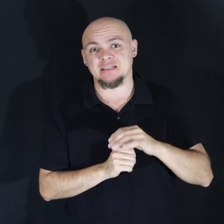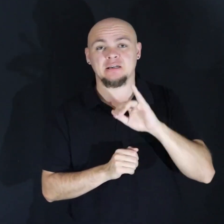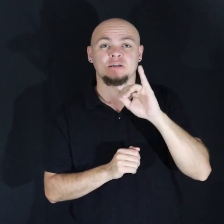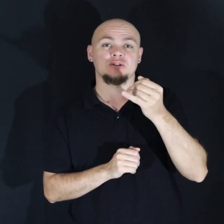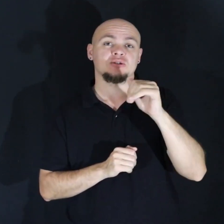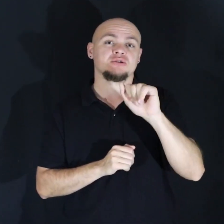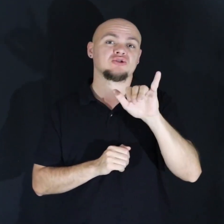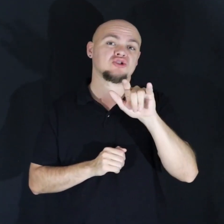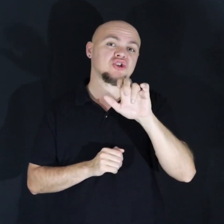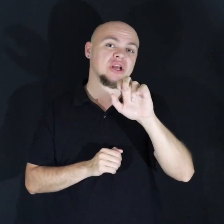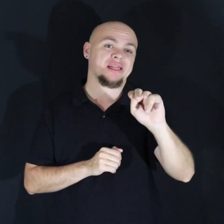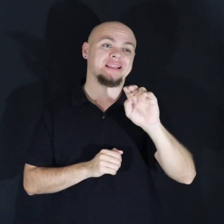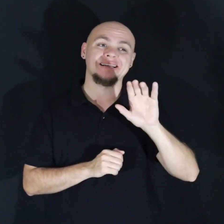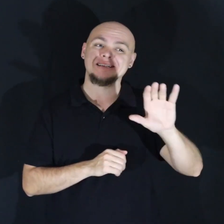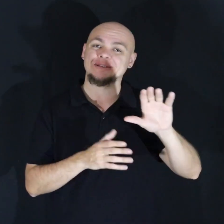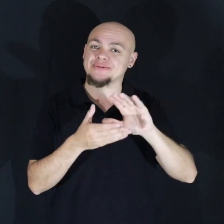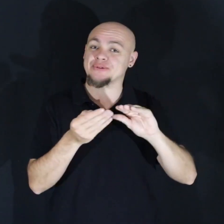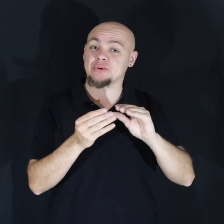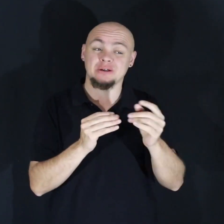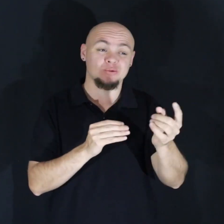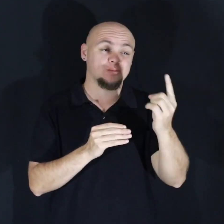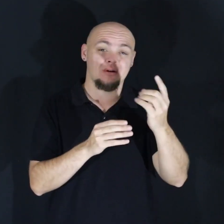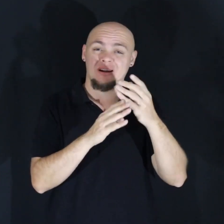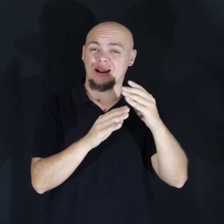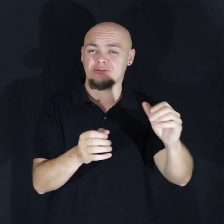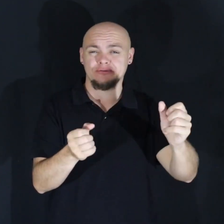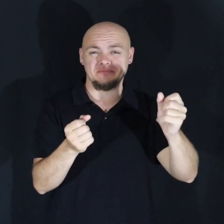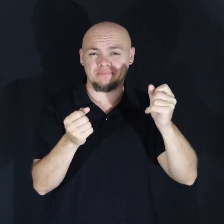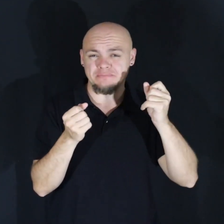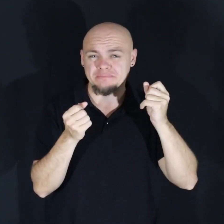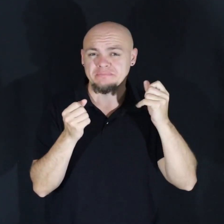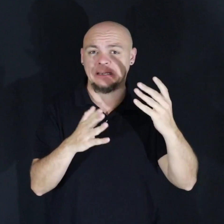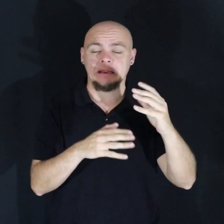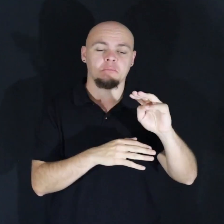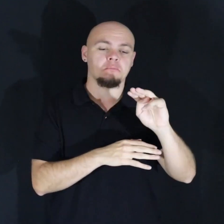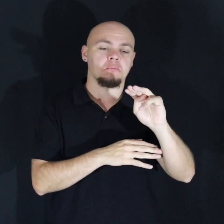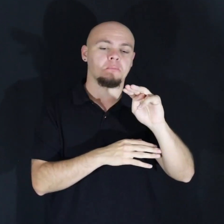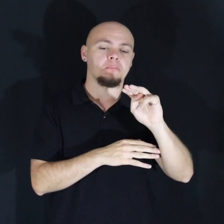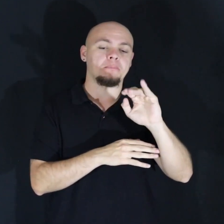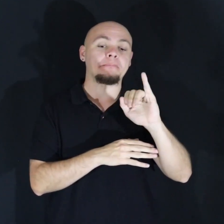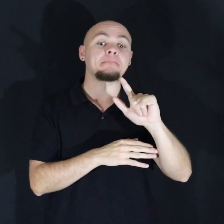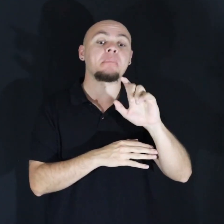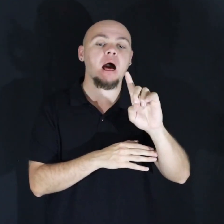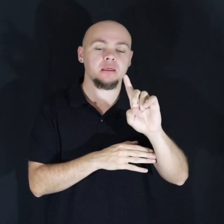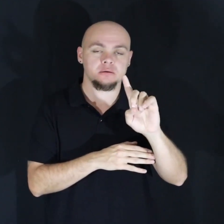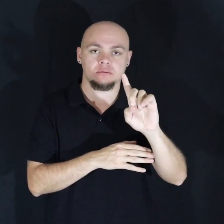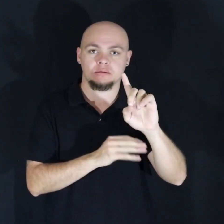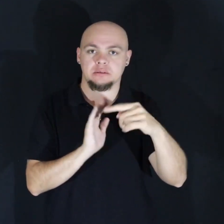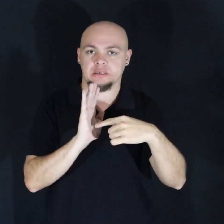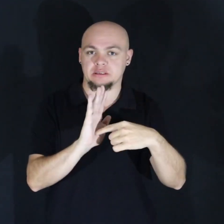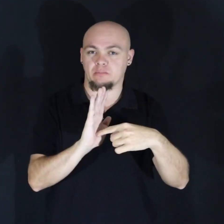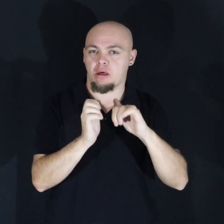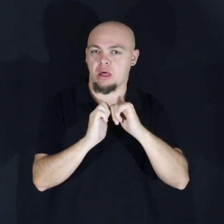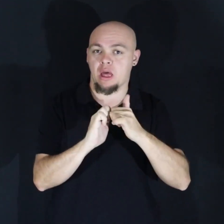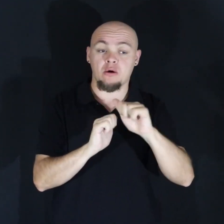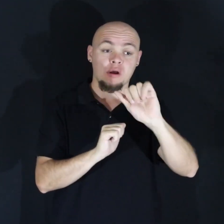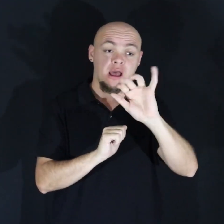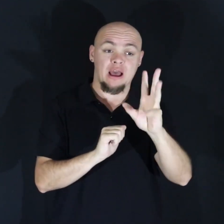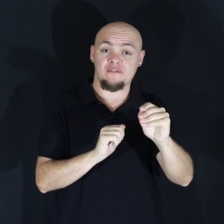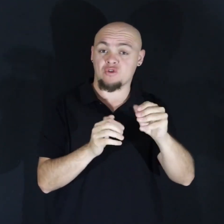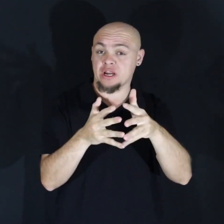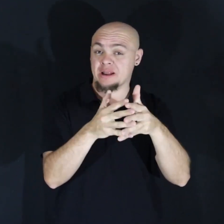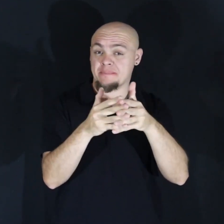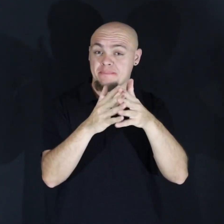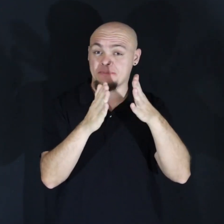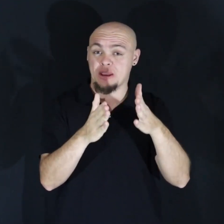Jalen's story is just one of many mild examples of how African American